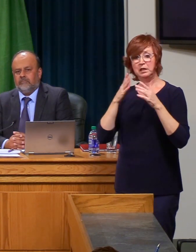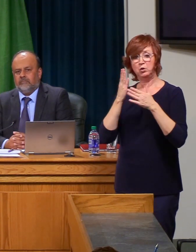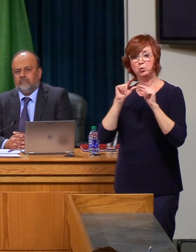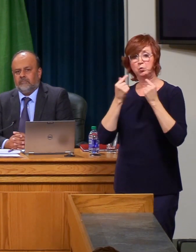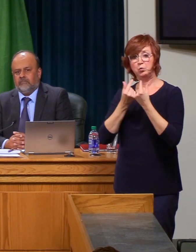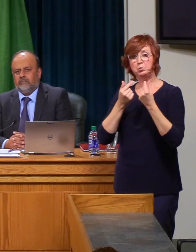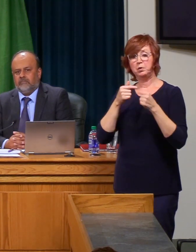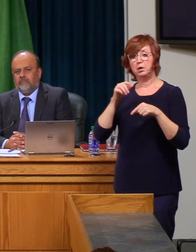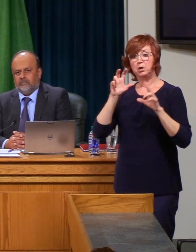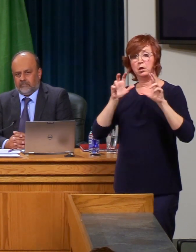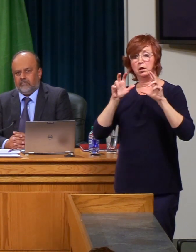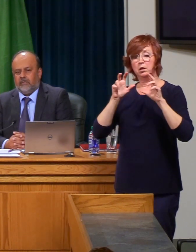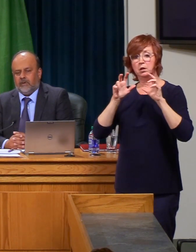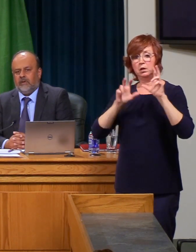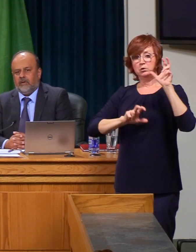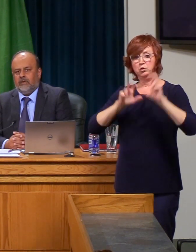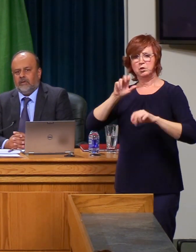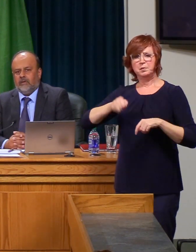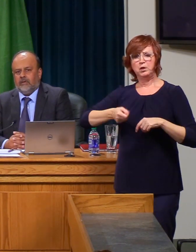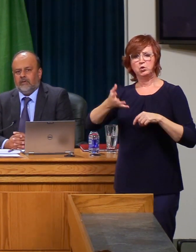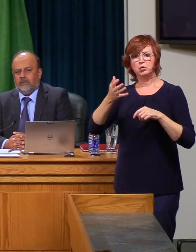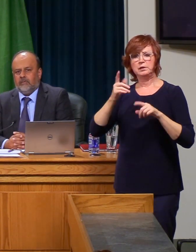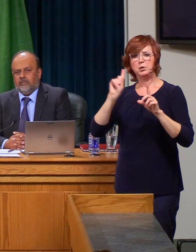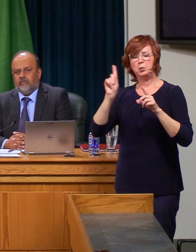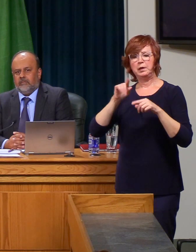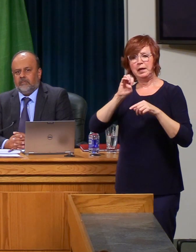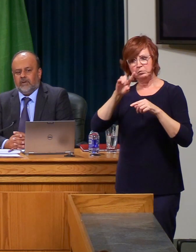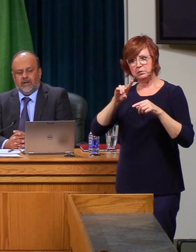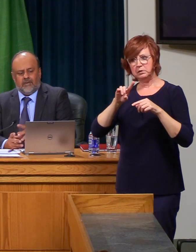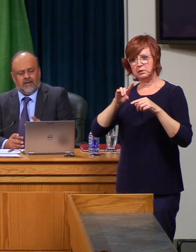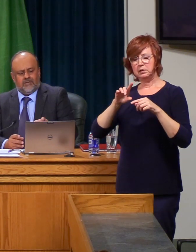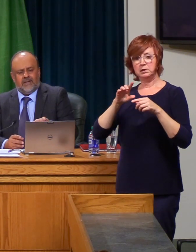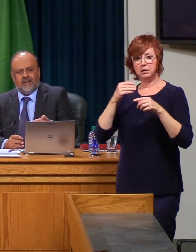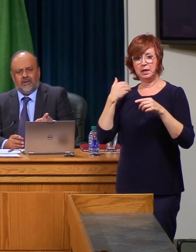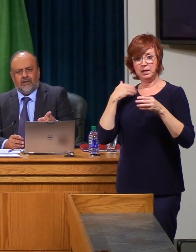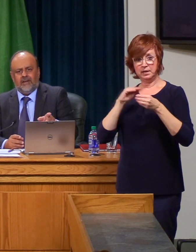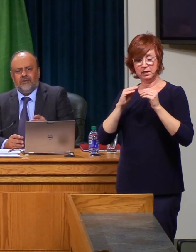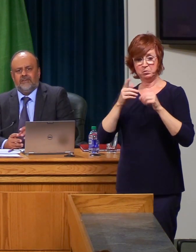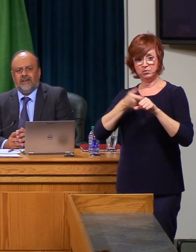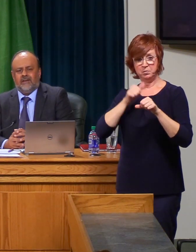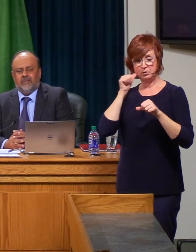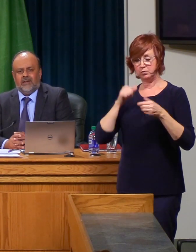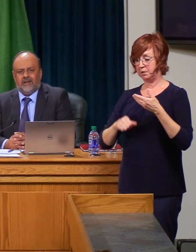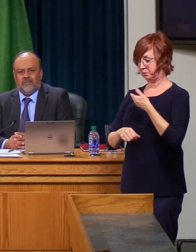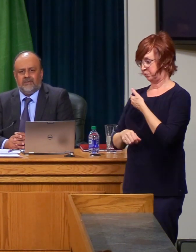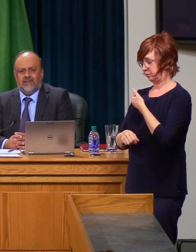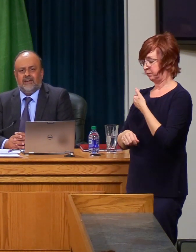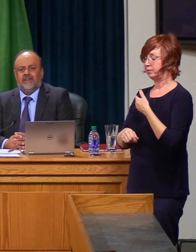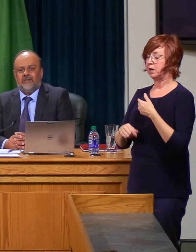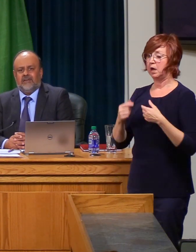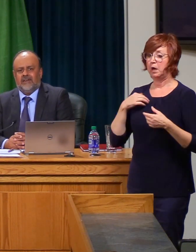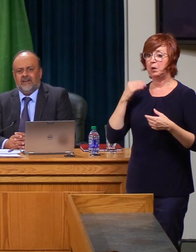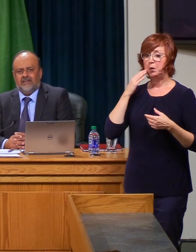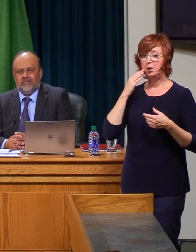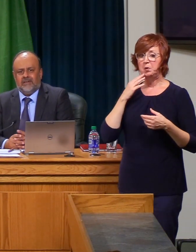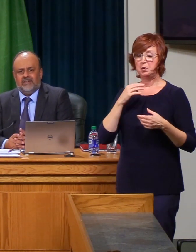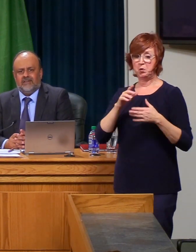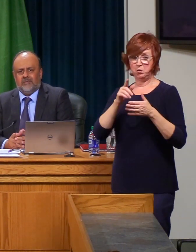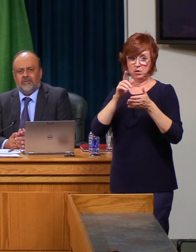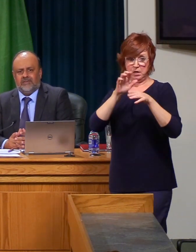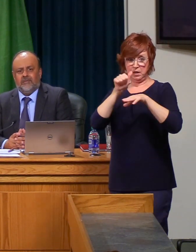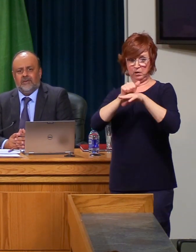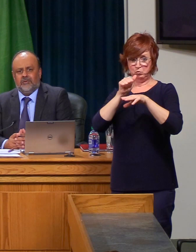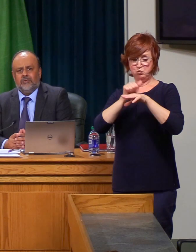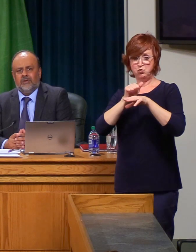in Edmonton? I know you weren't able to provide those figures yesterday. Any update? Yeah, also that, all I know is that Alberta, which is leading the investigation,